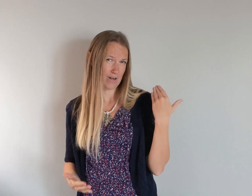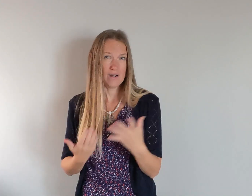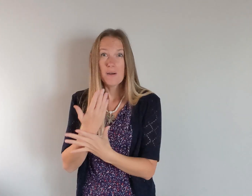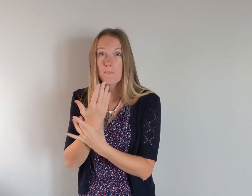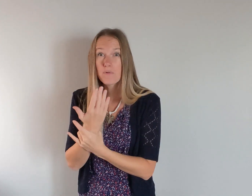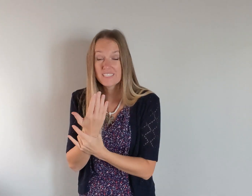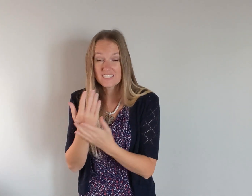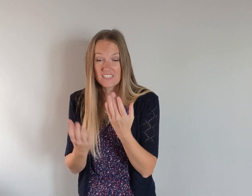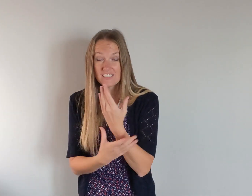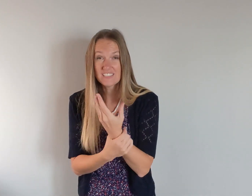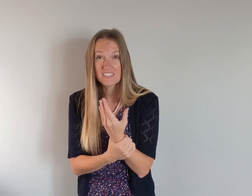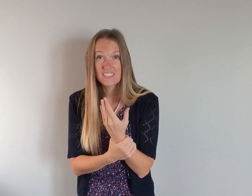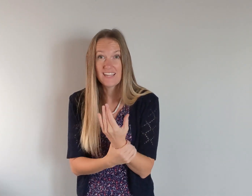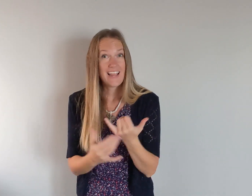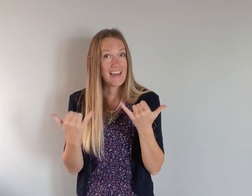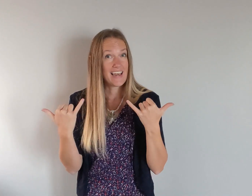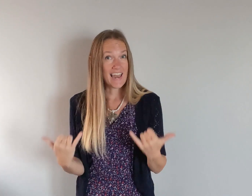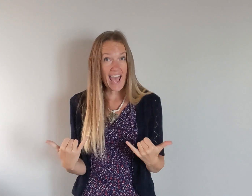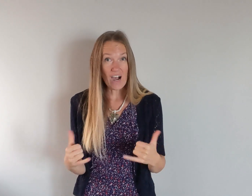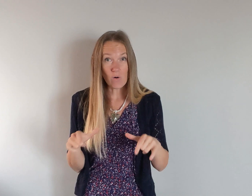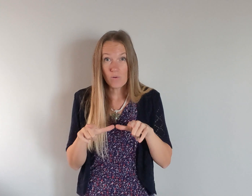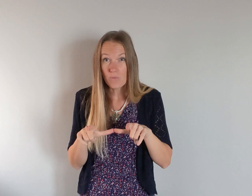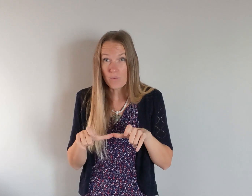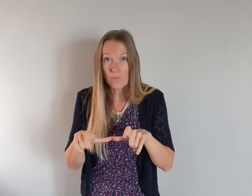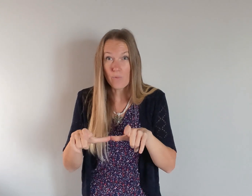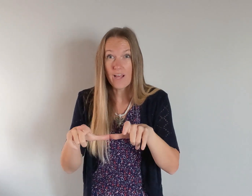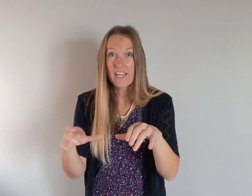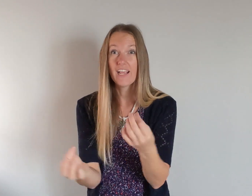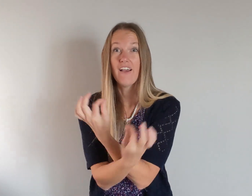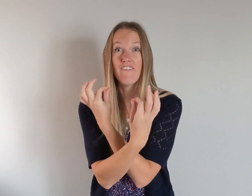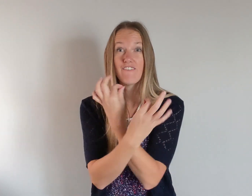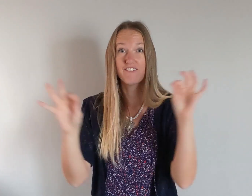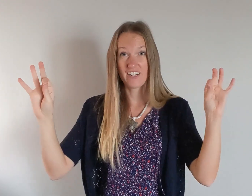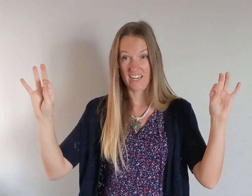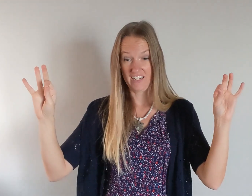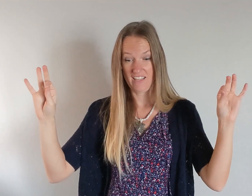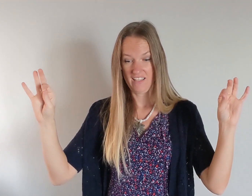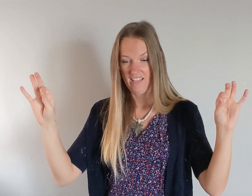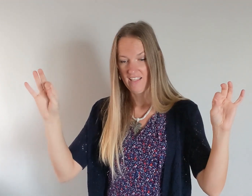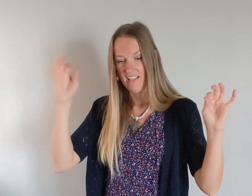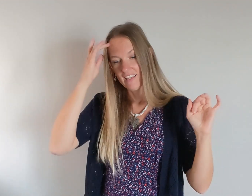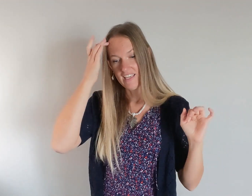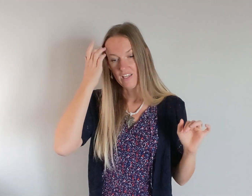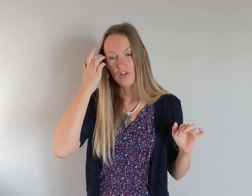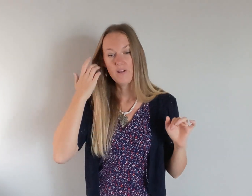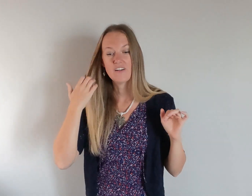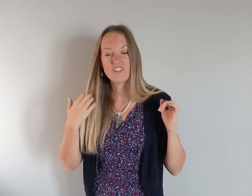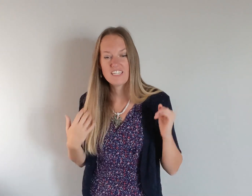were prisoners. Now we're running free. Okay? We are